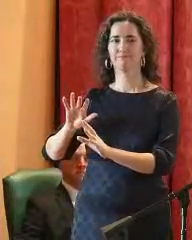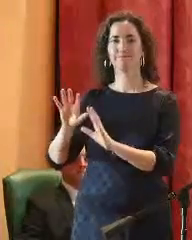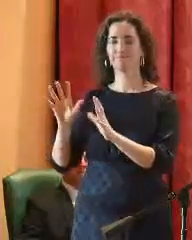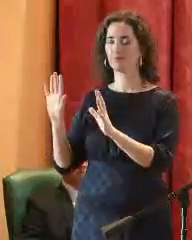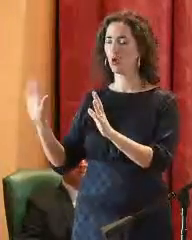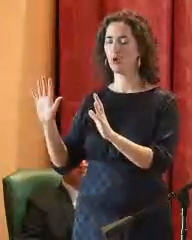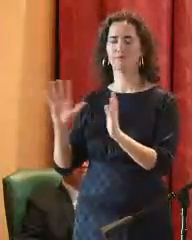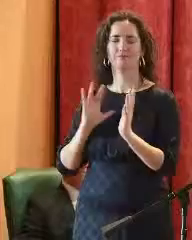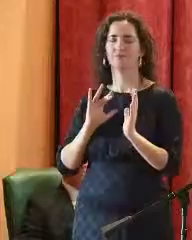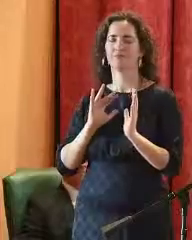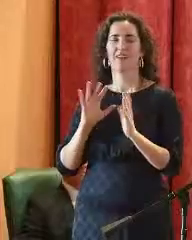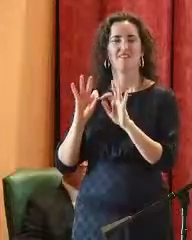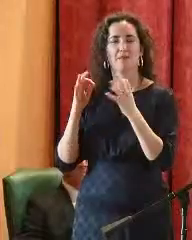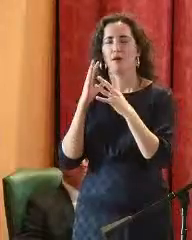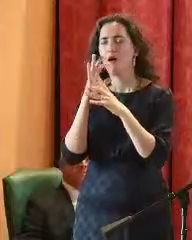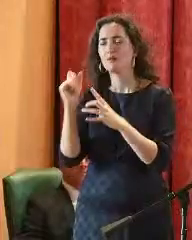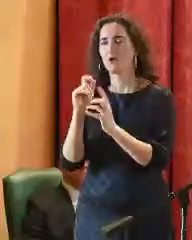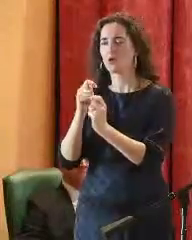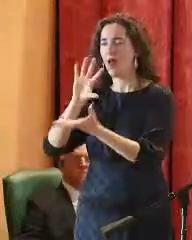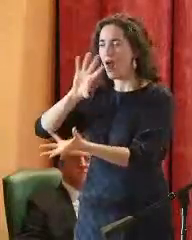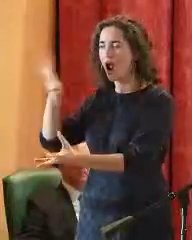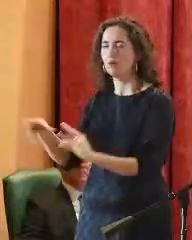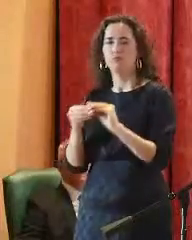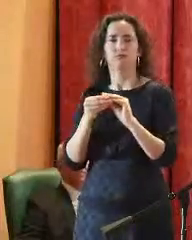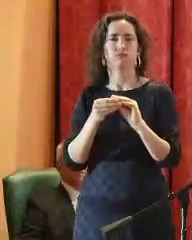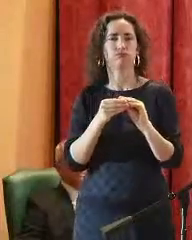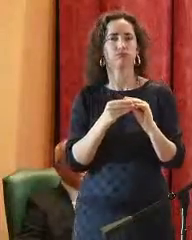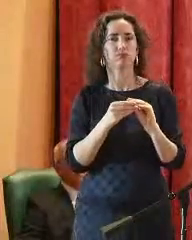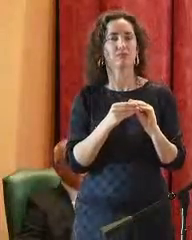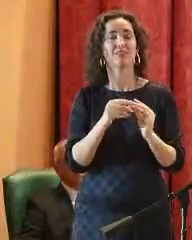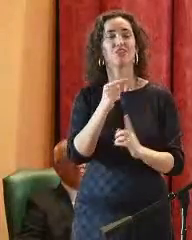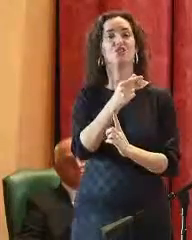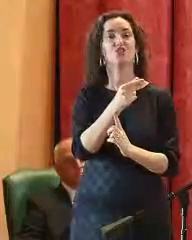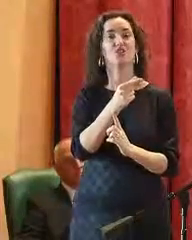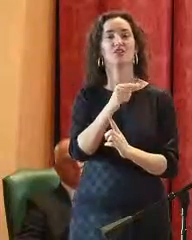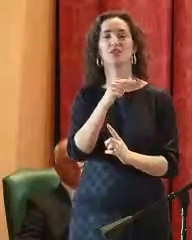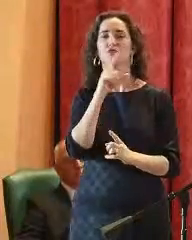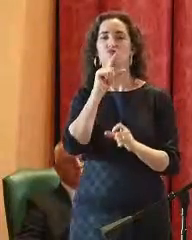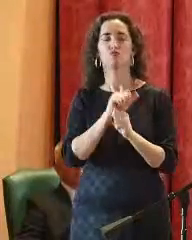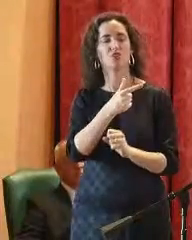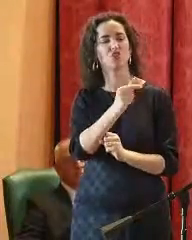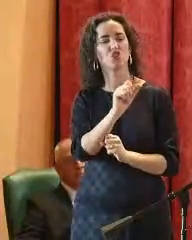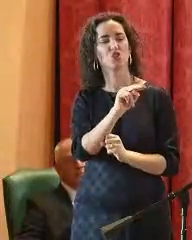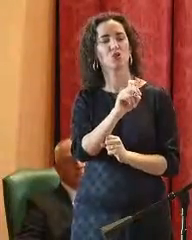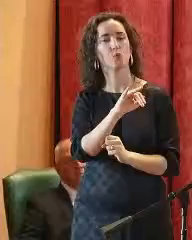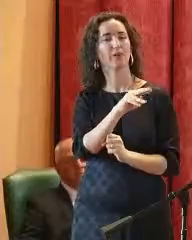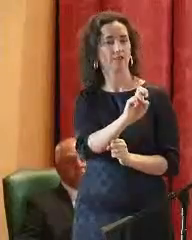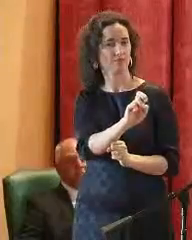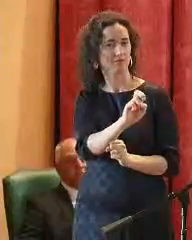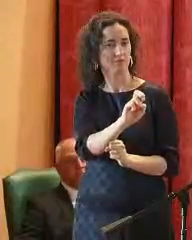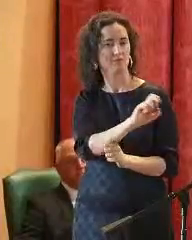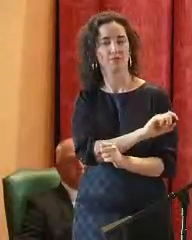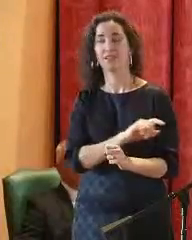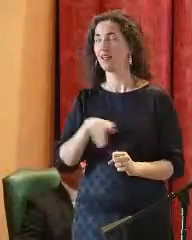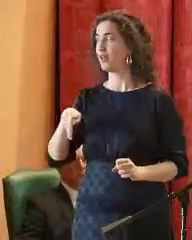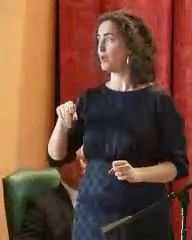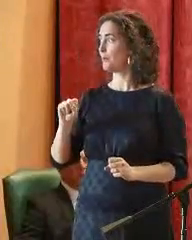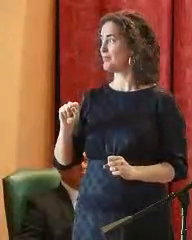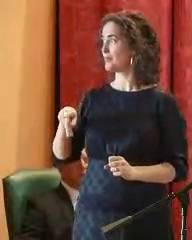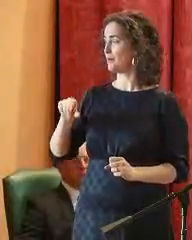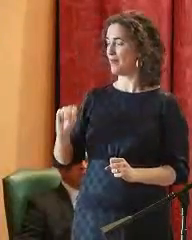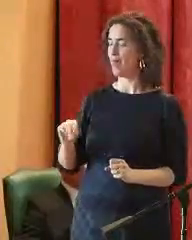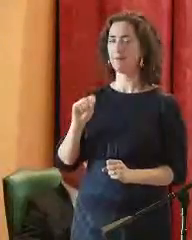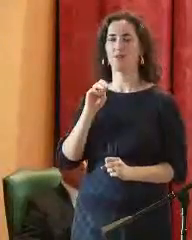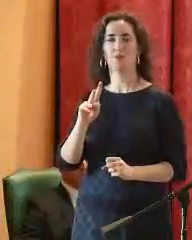just awesomeness of this family. The G would be for genuine. Miss Pam and Mr. Mike